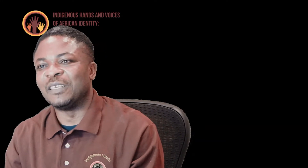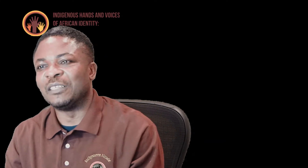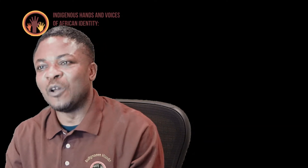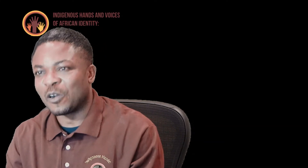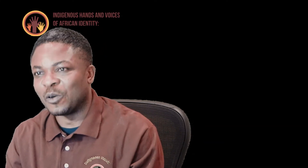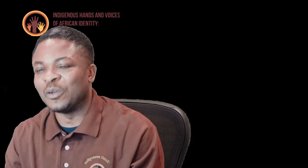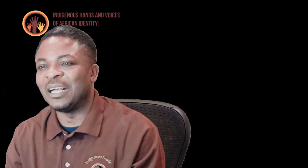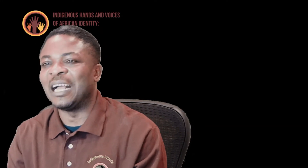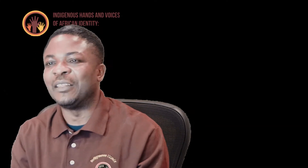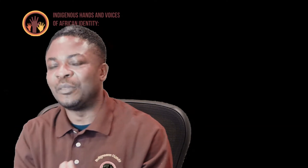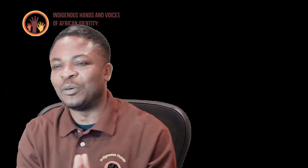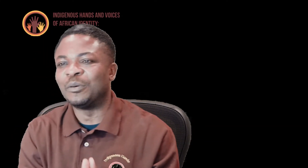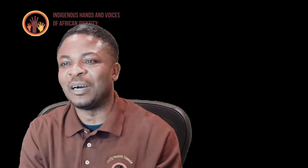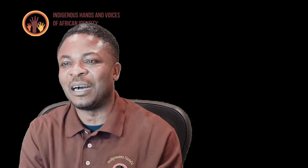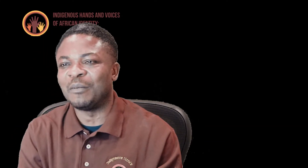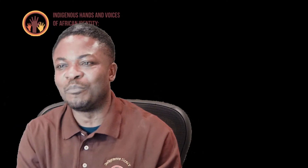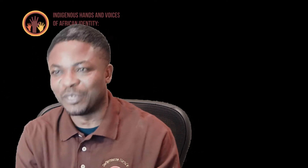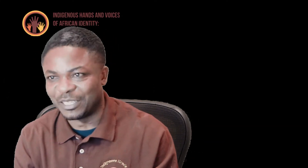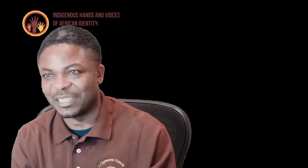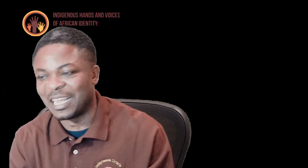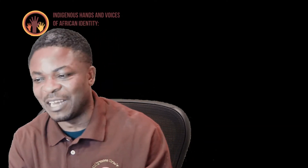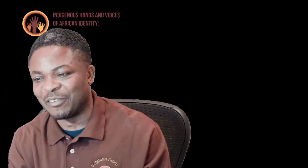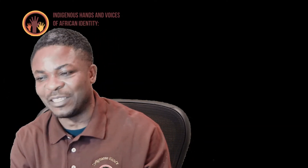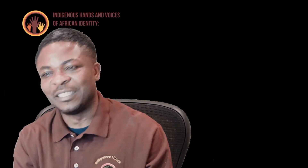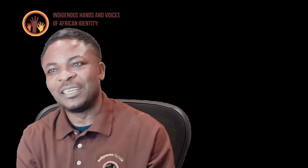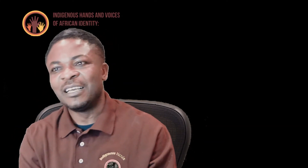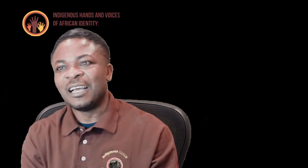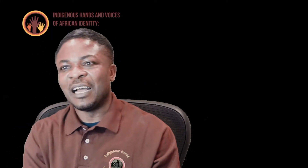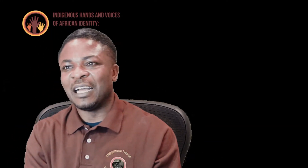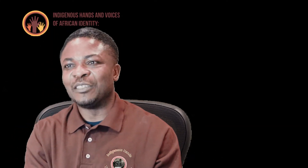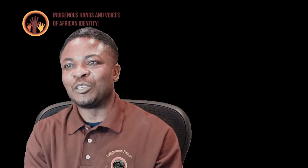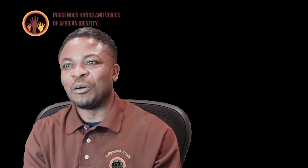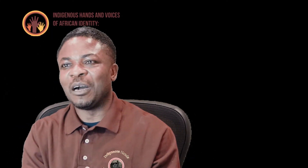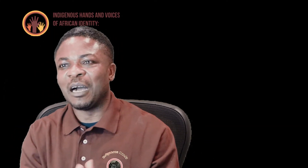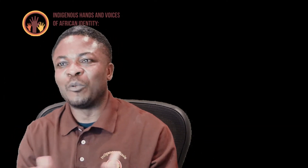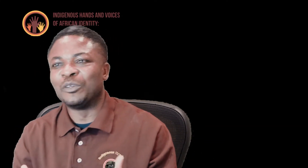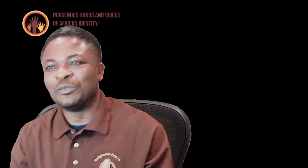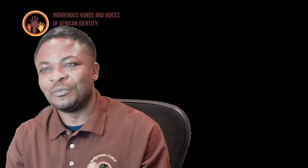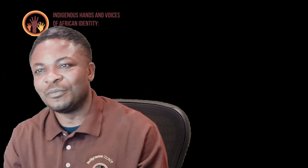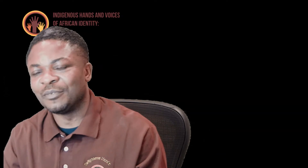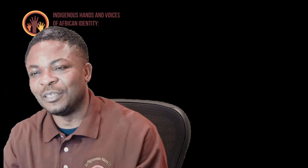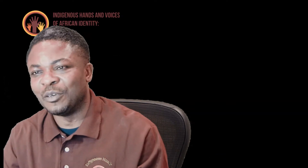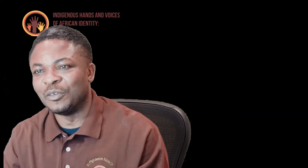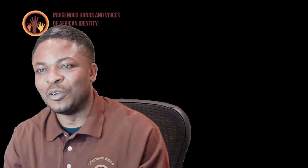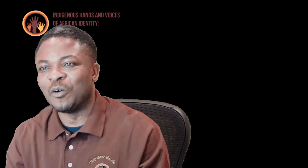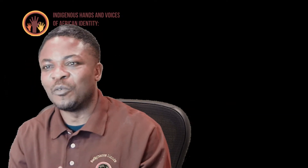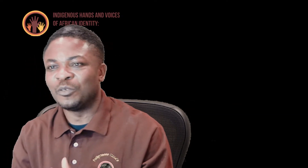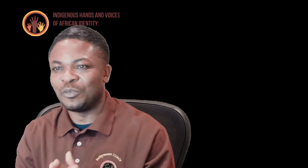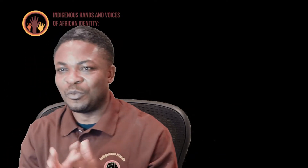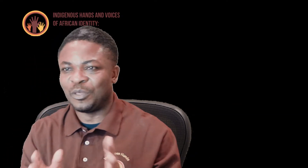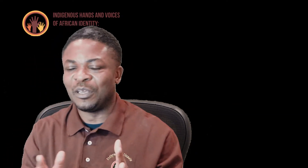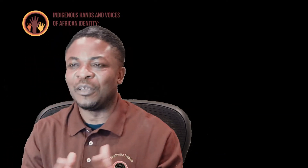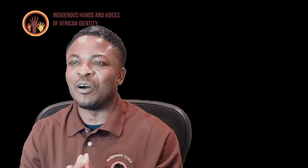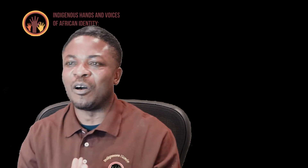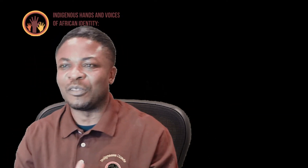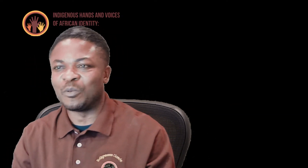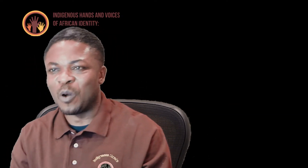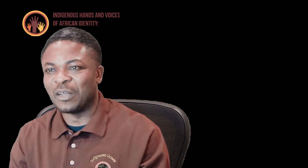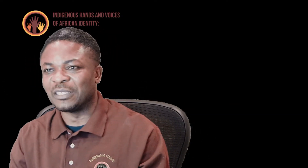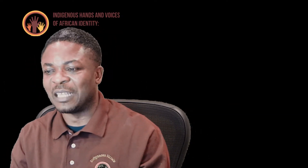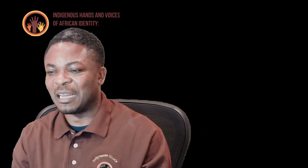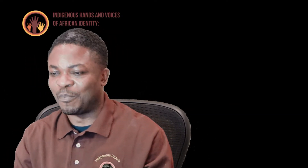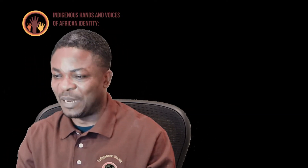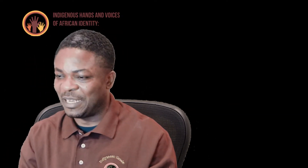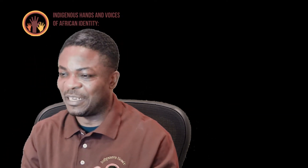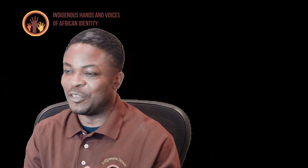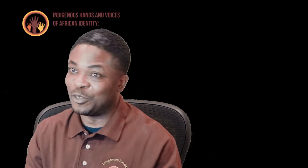of the local and the British Sign Language. And so I wouldn't, know the other ones